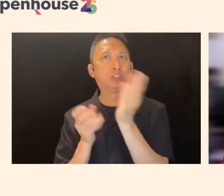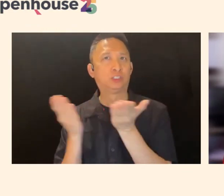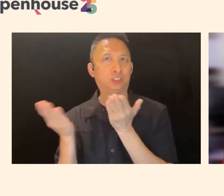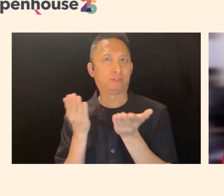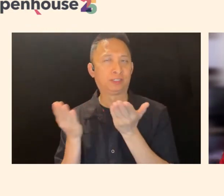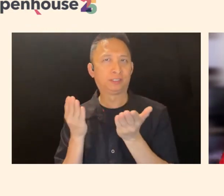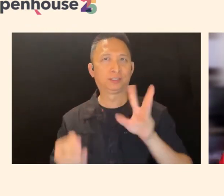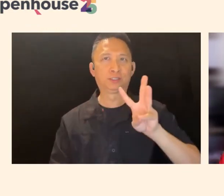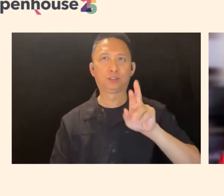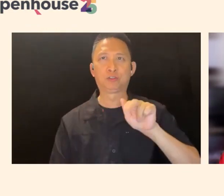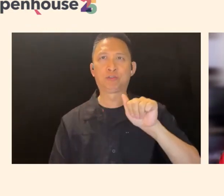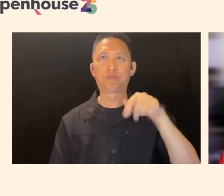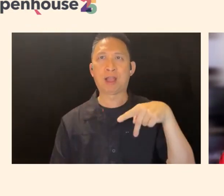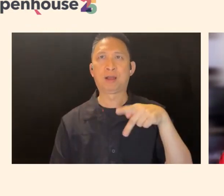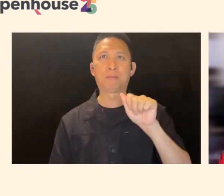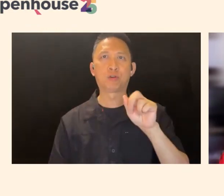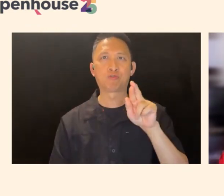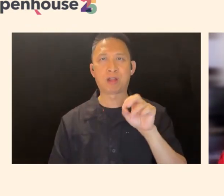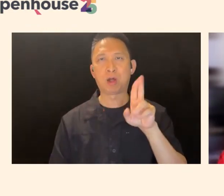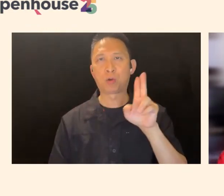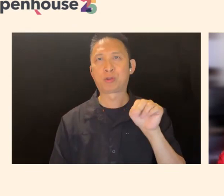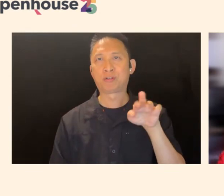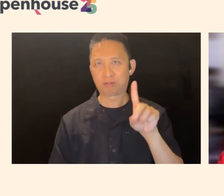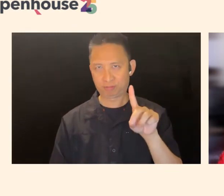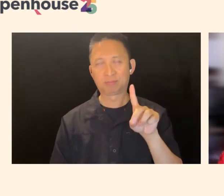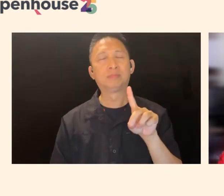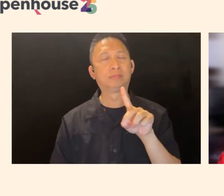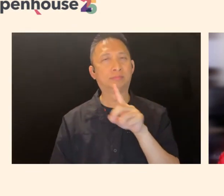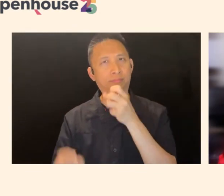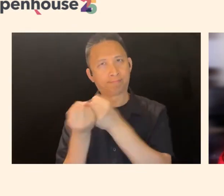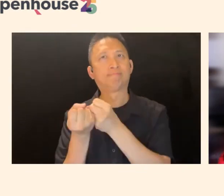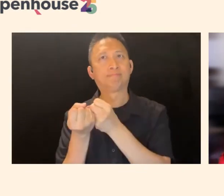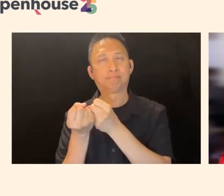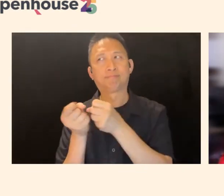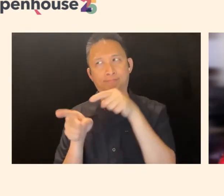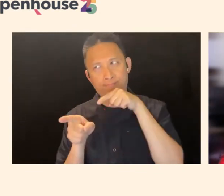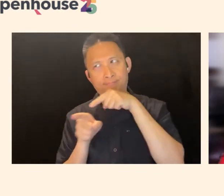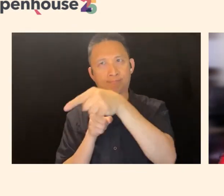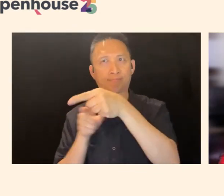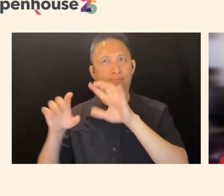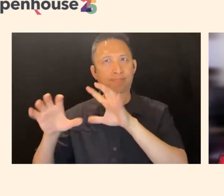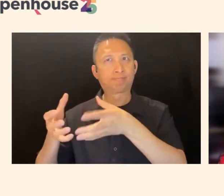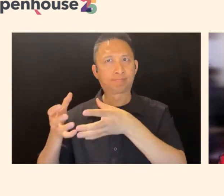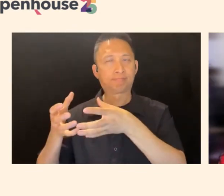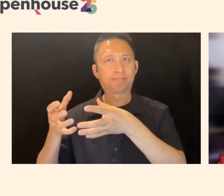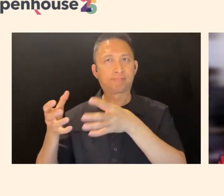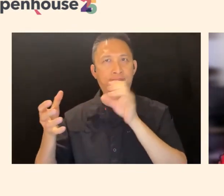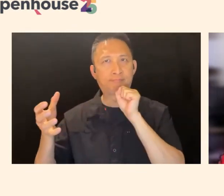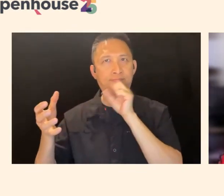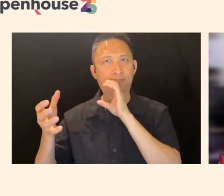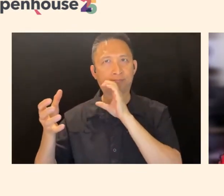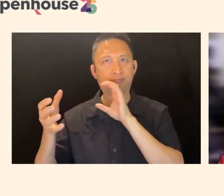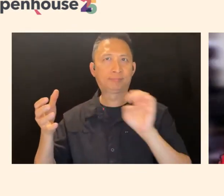specifically for the elders. Um, I think that is